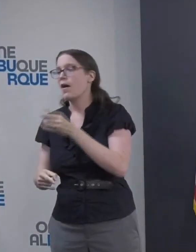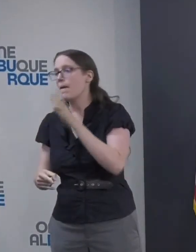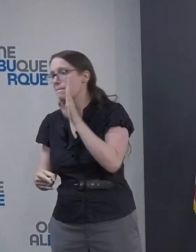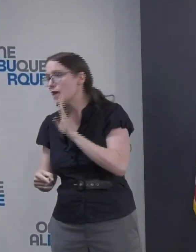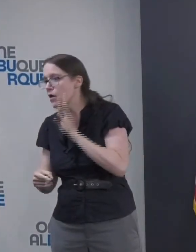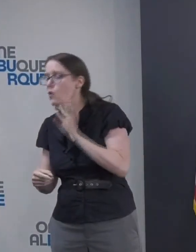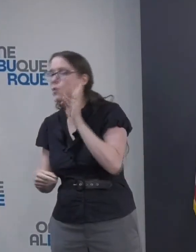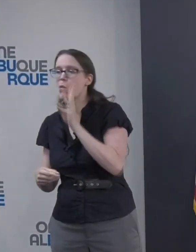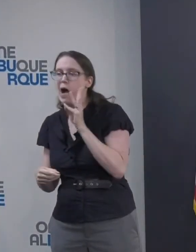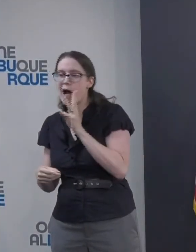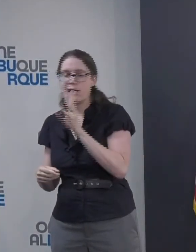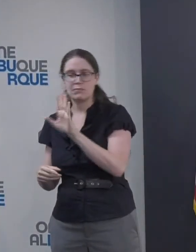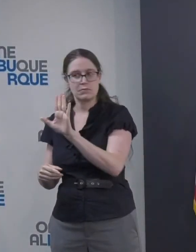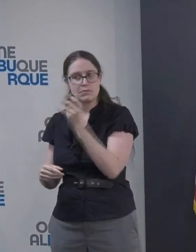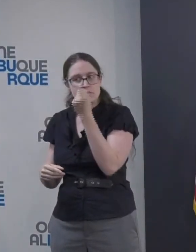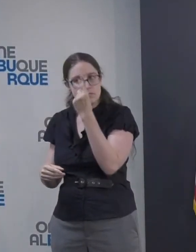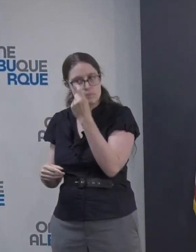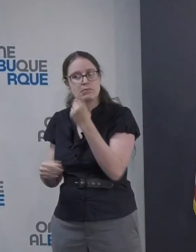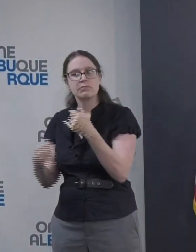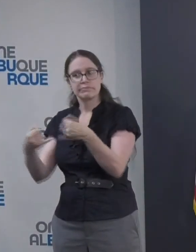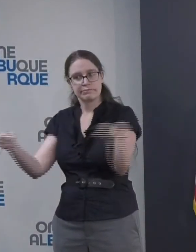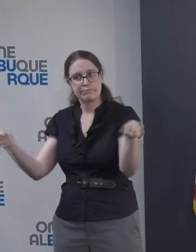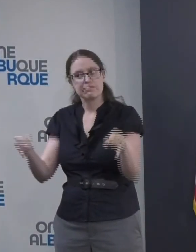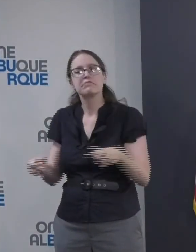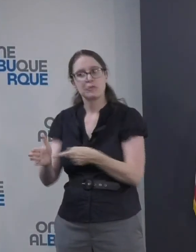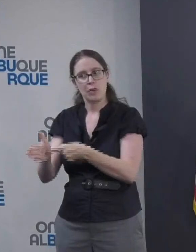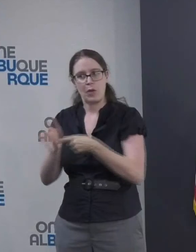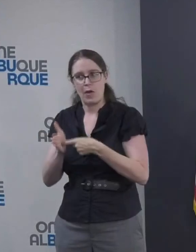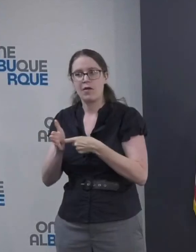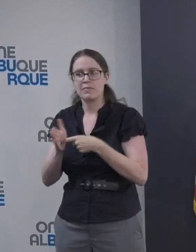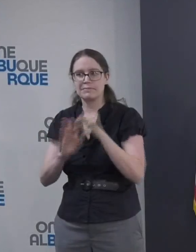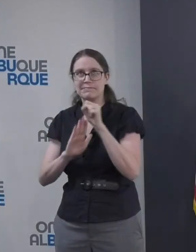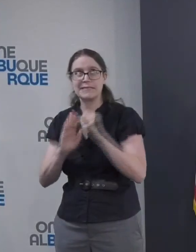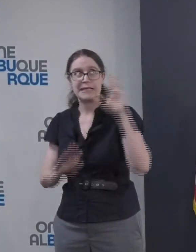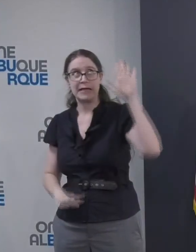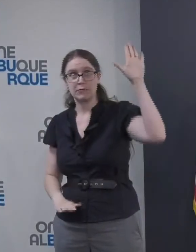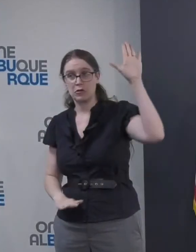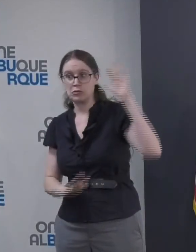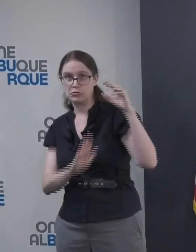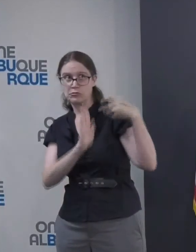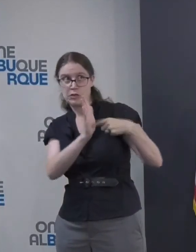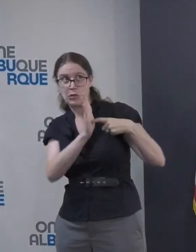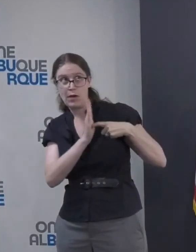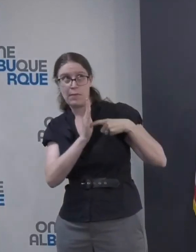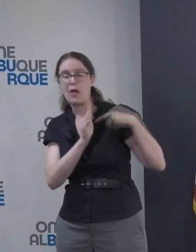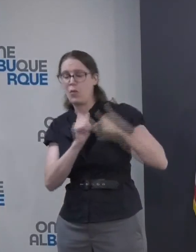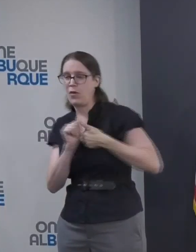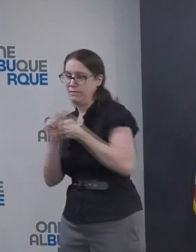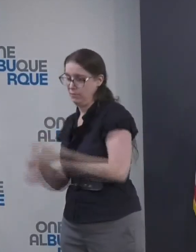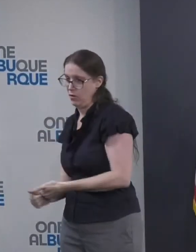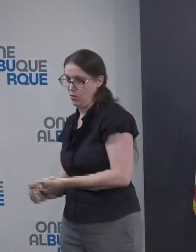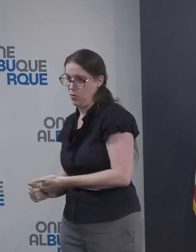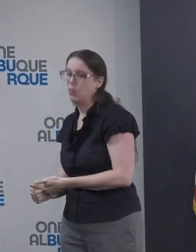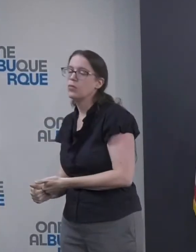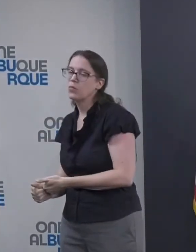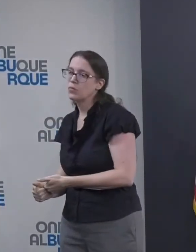liquor. That stuff is regulated at the state level, and state statute requires that a barrier be provided. So